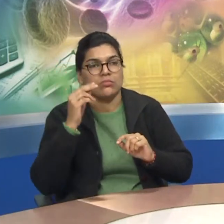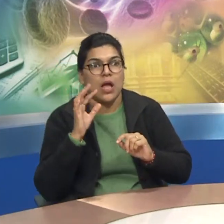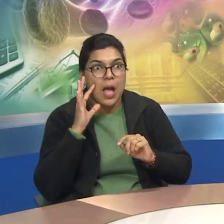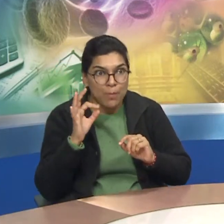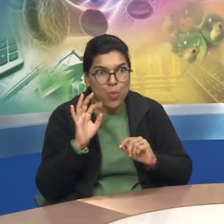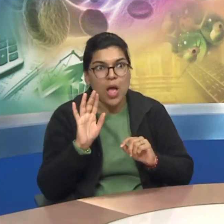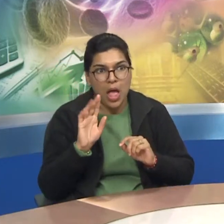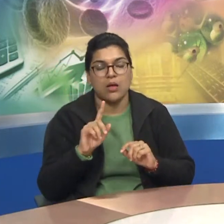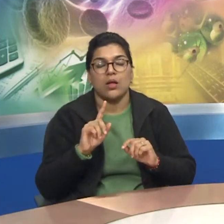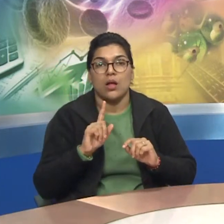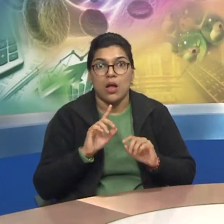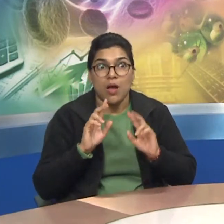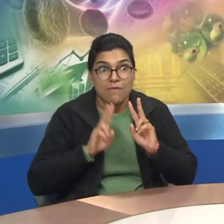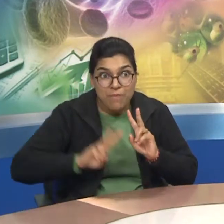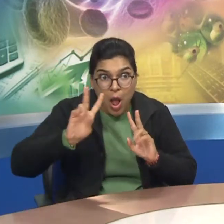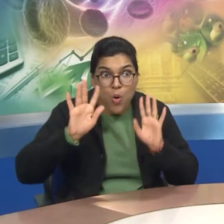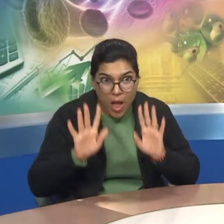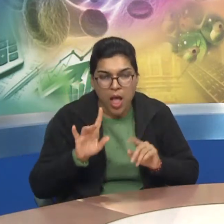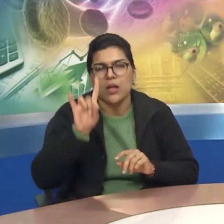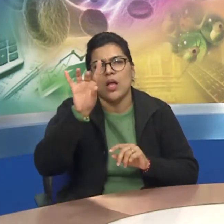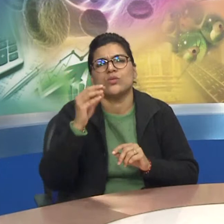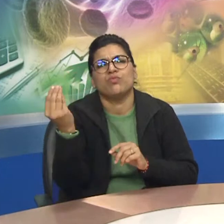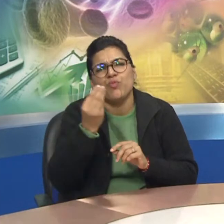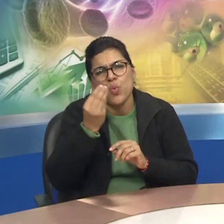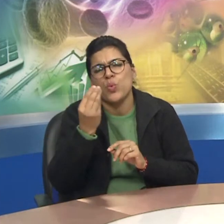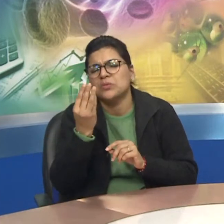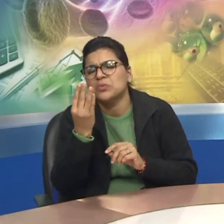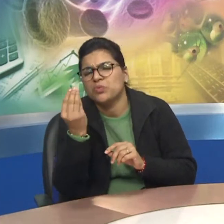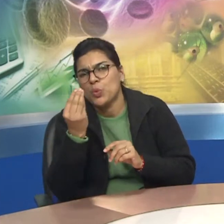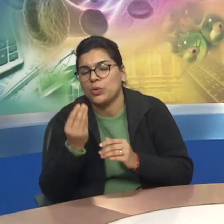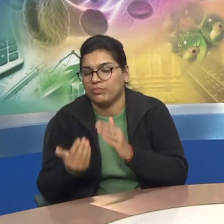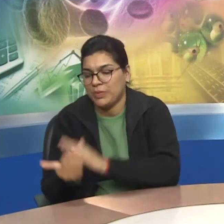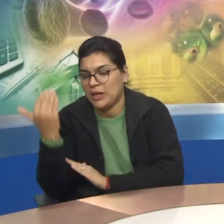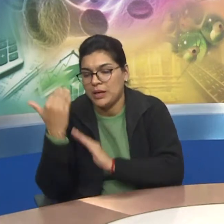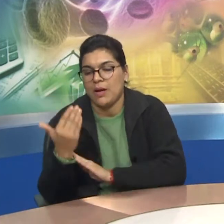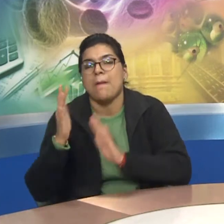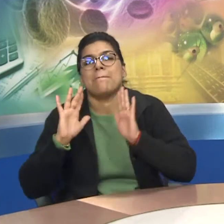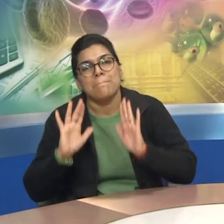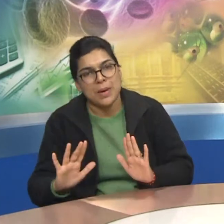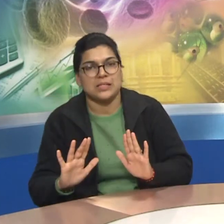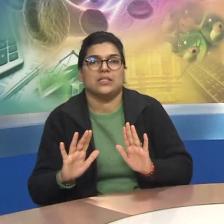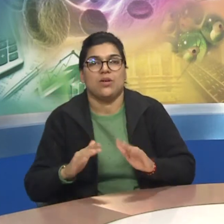So it is important we take care of the paper and value it.